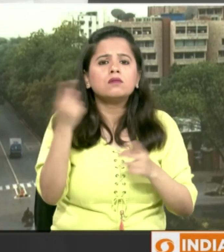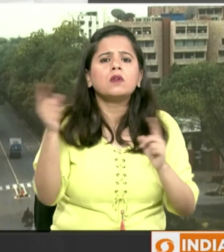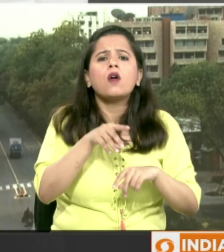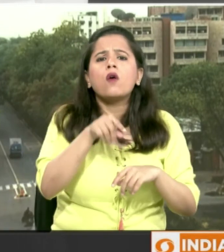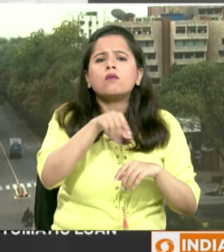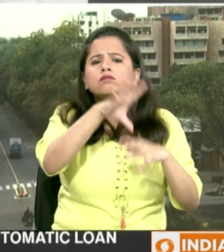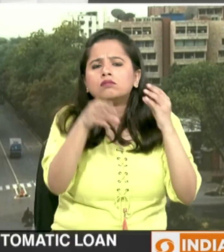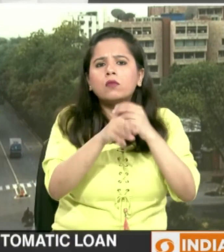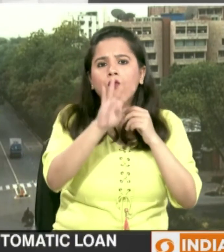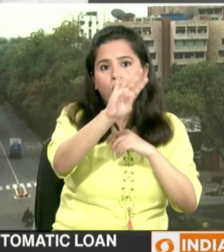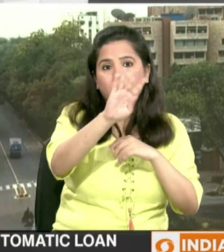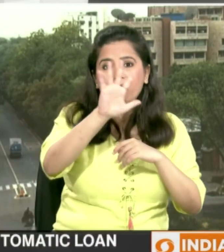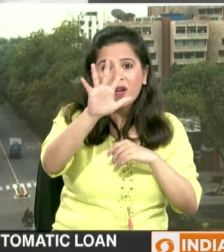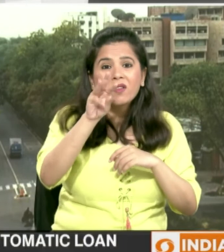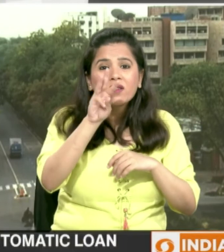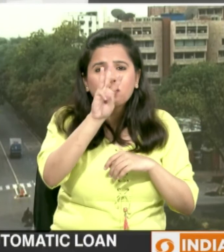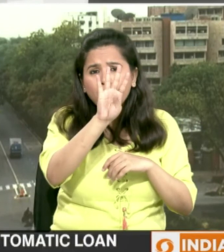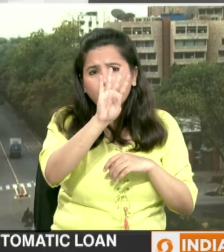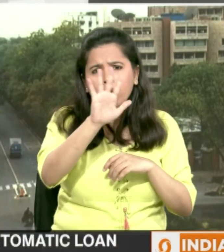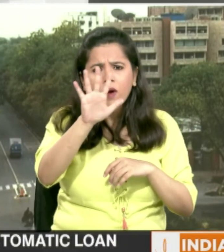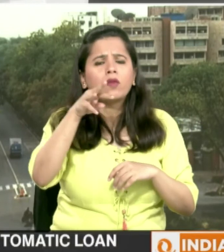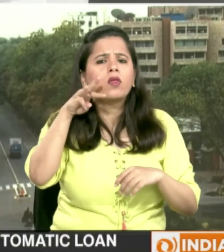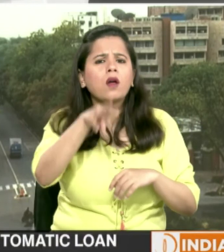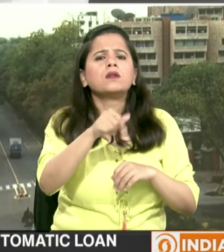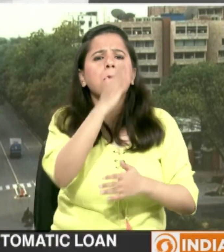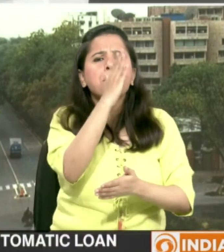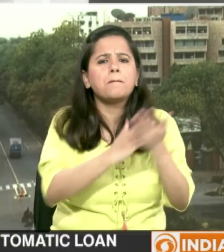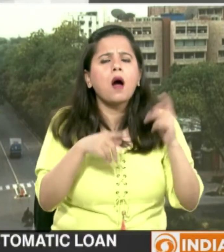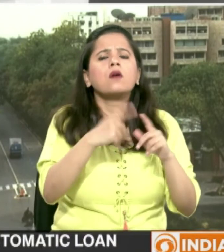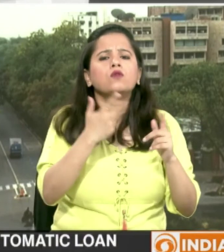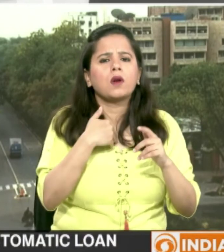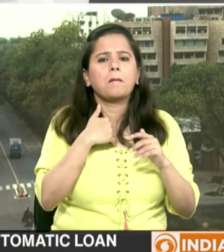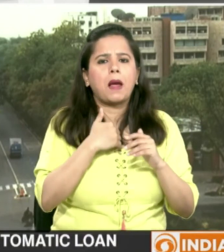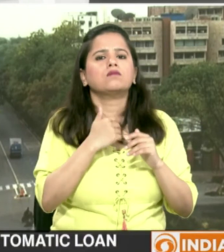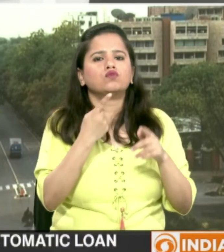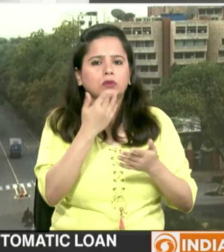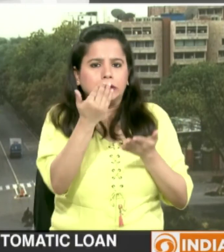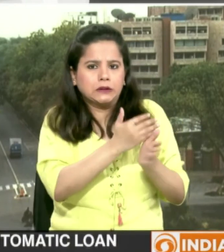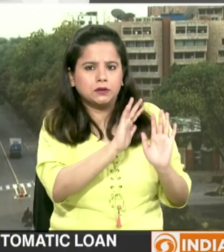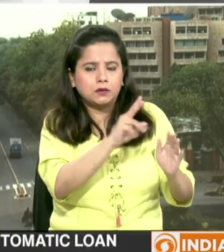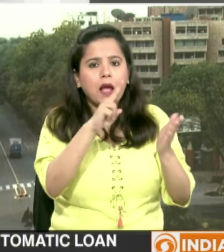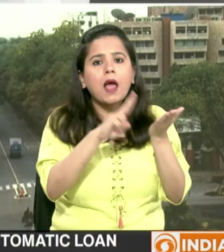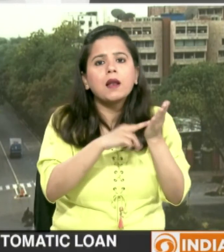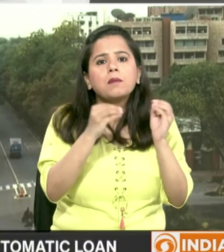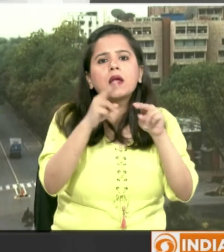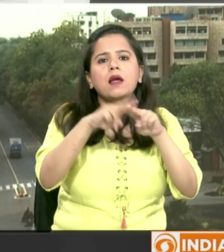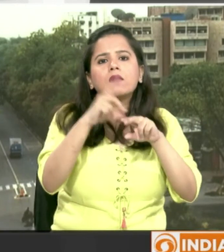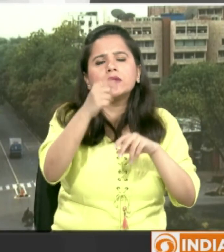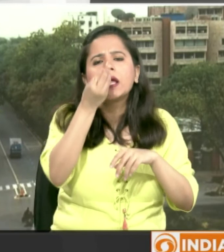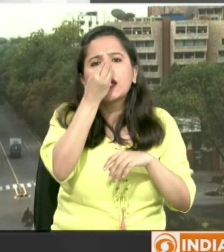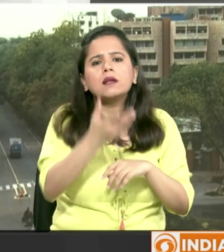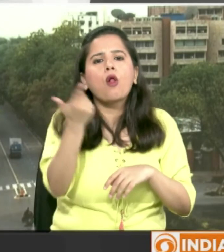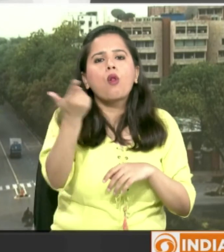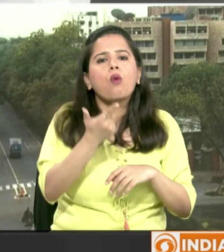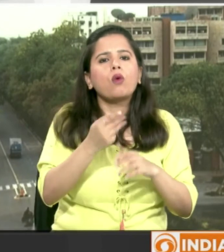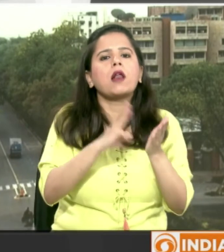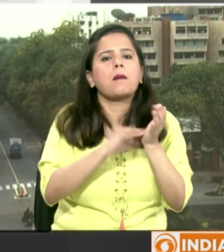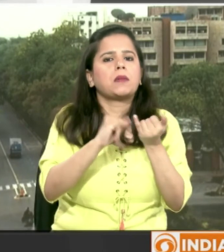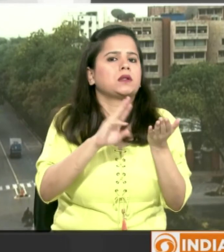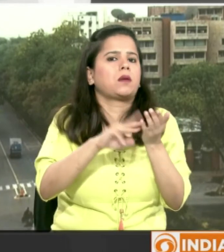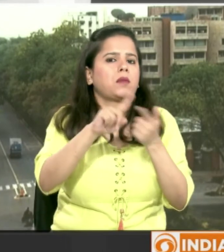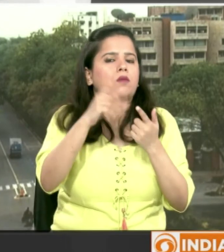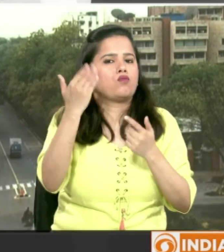of 45,000 crore rupees for a partial guarantee scheme to enable the NBFCs to provide easier loans for the MSMEs.